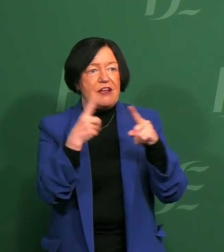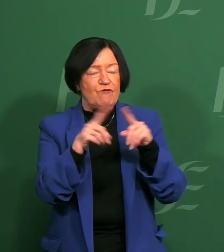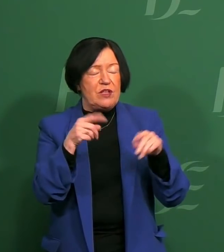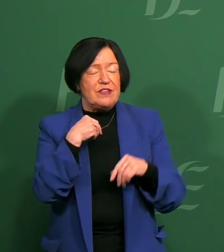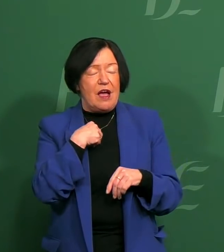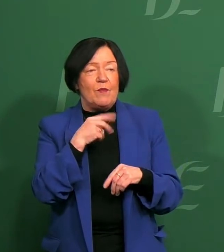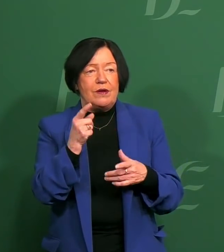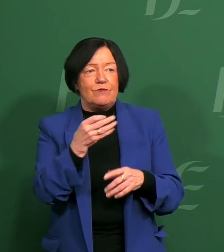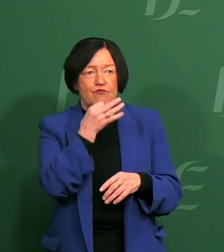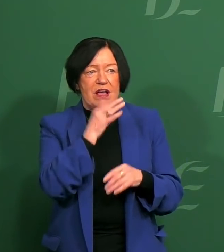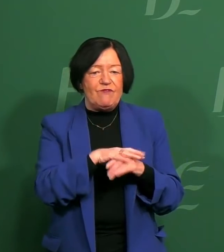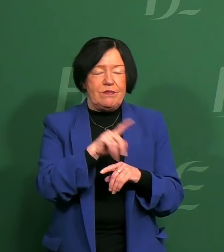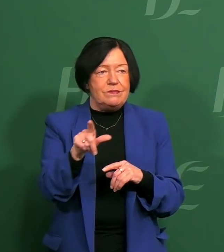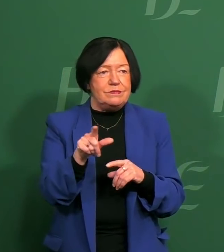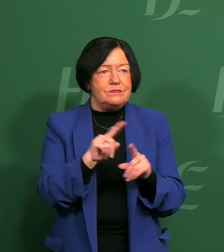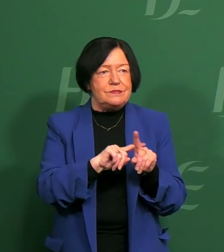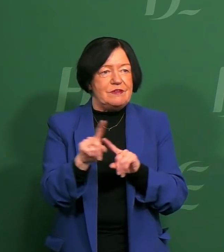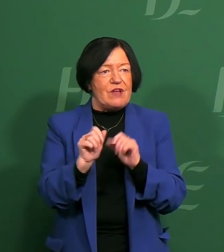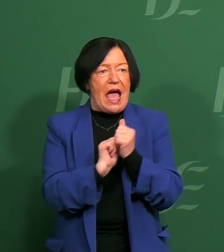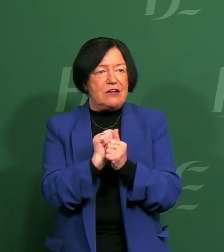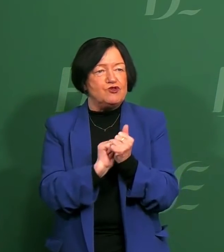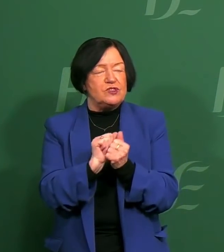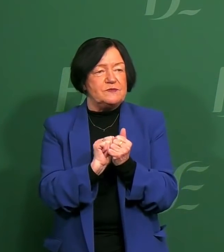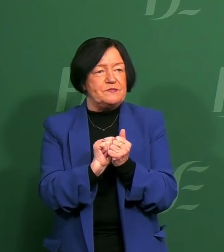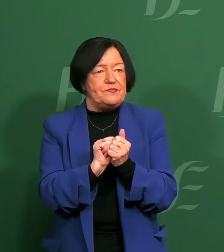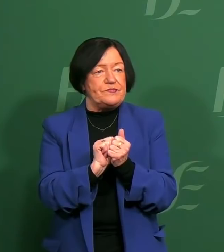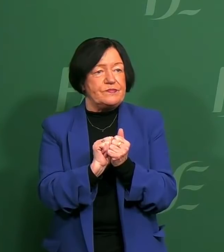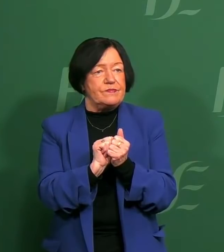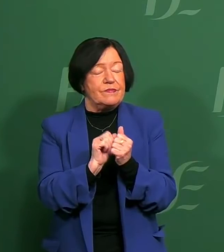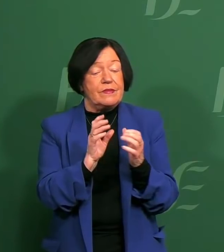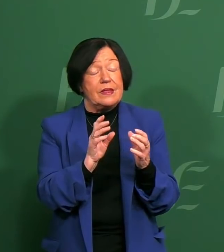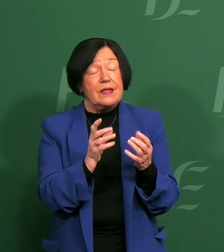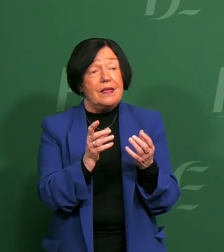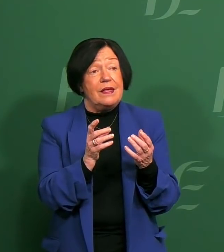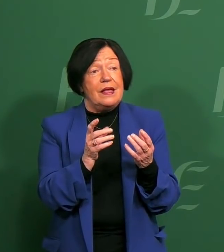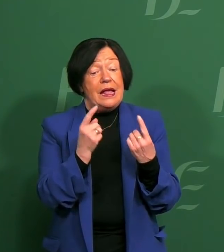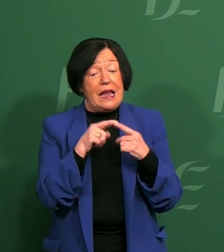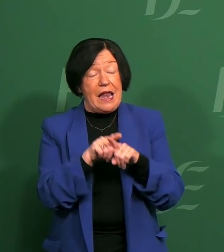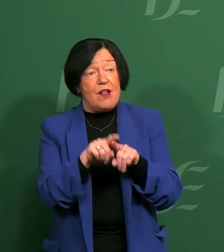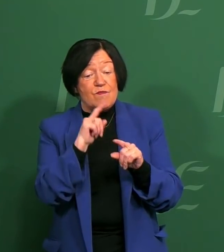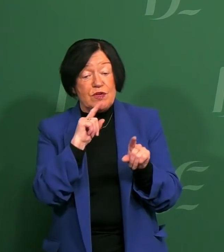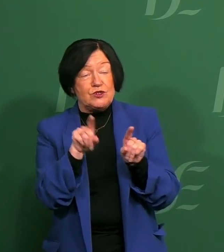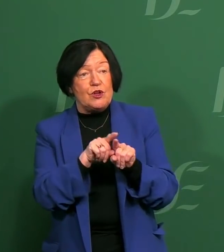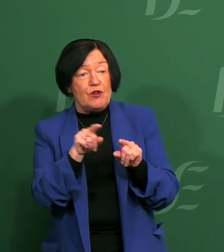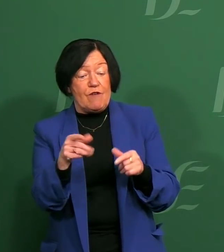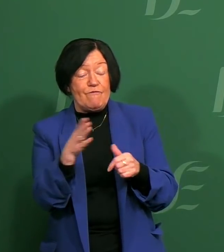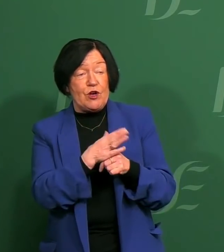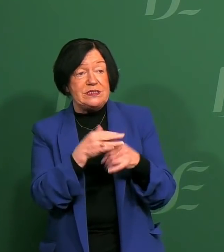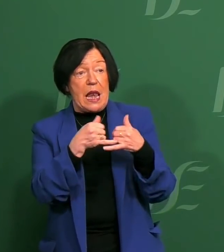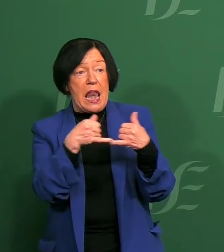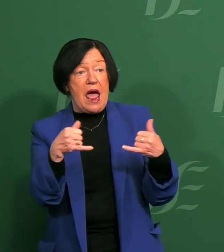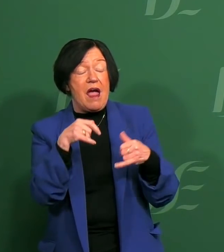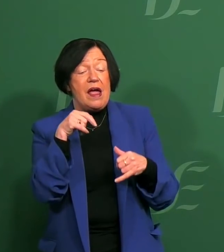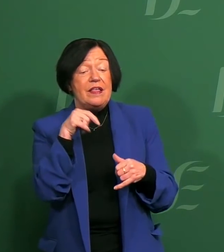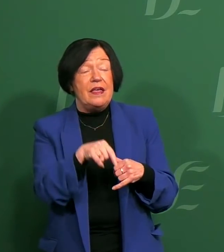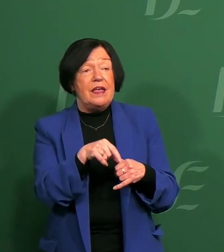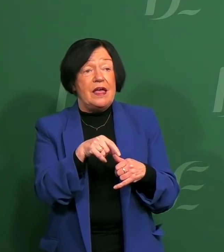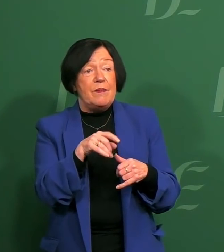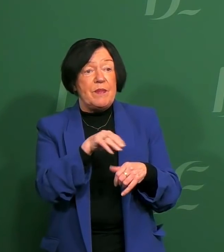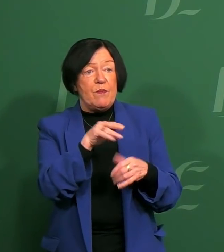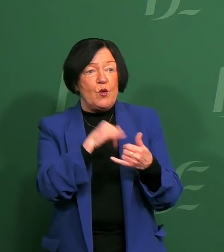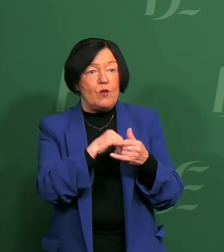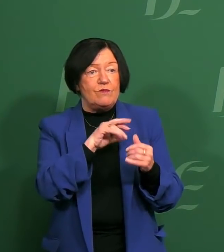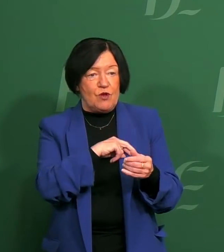to be grateful for them for doing that. Along with this, however, equally strengthens our first line defence are the take-up of